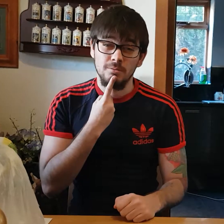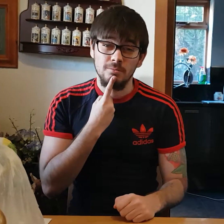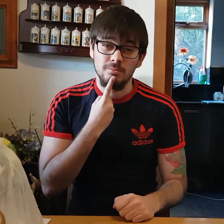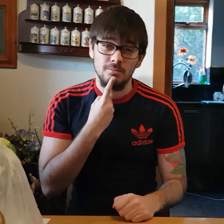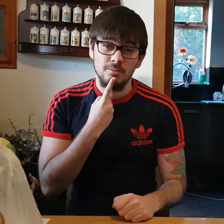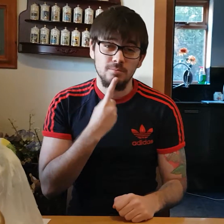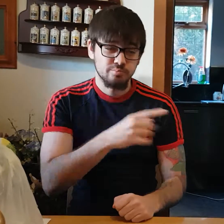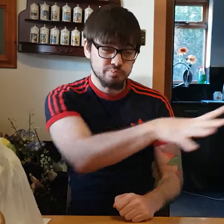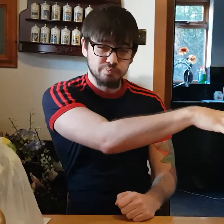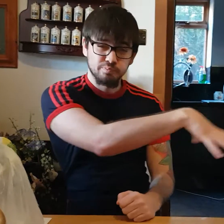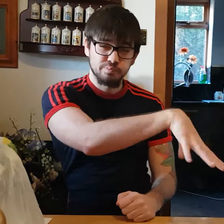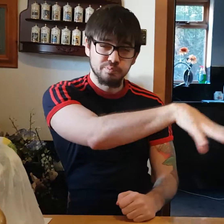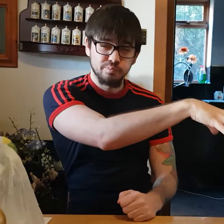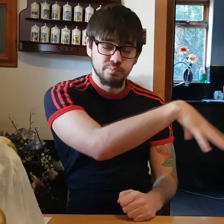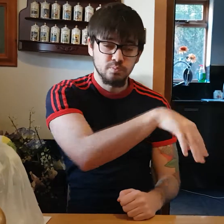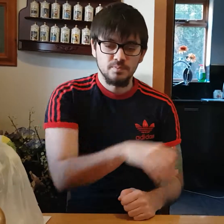My mum's side of the family are hearing.